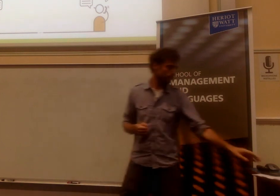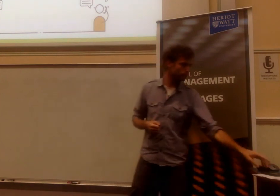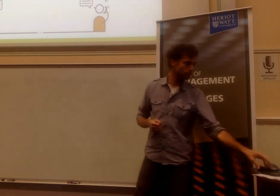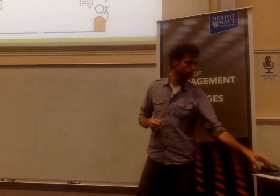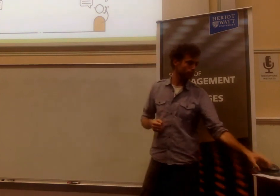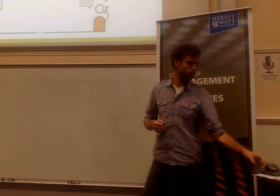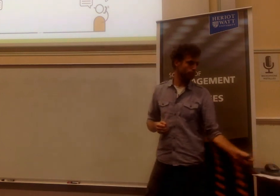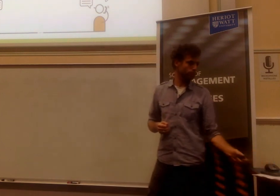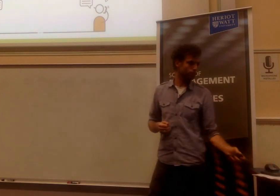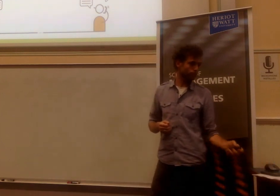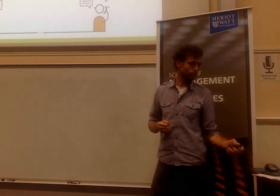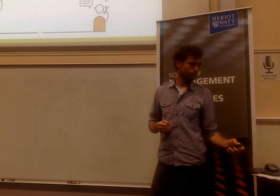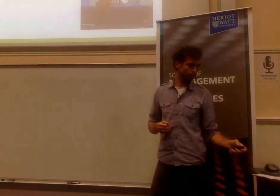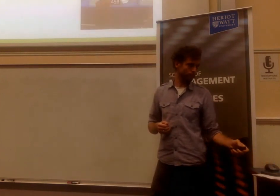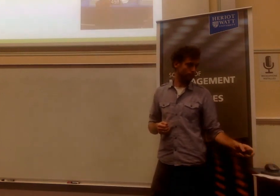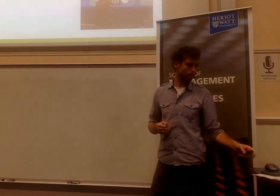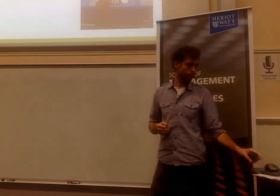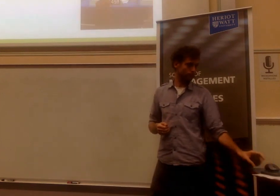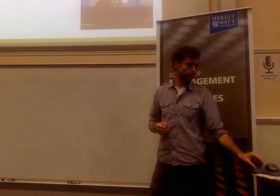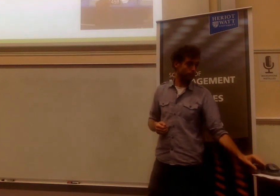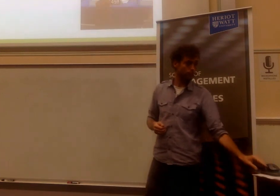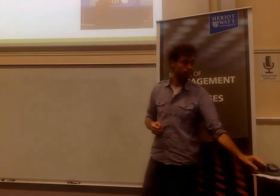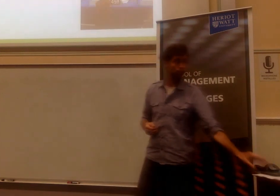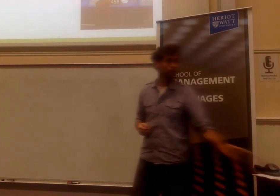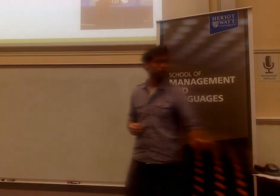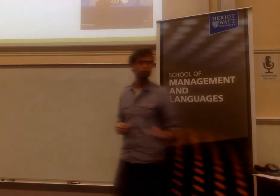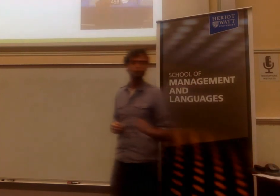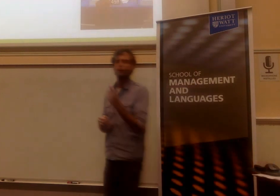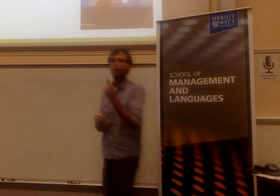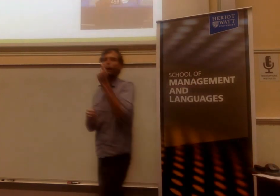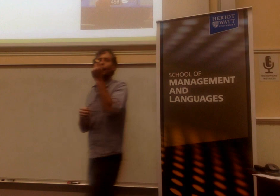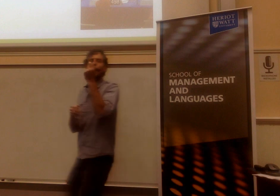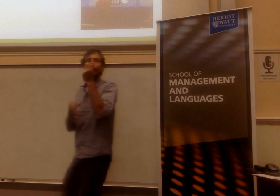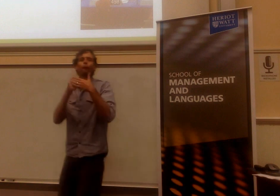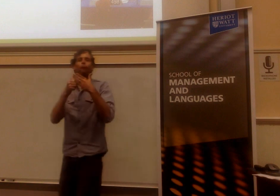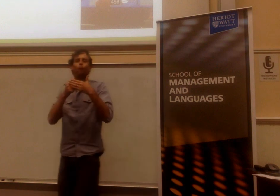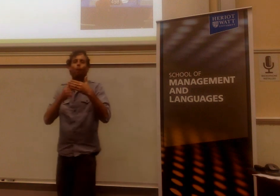and one of these was the Insign project, the funding of the Insign project.